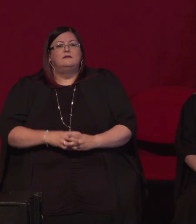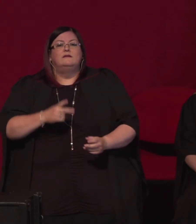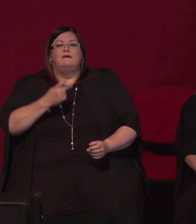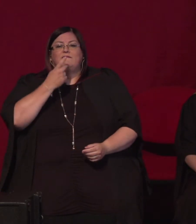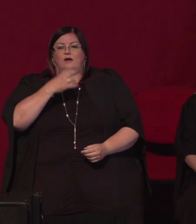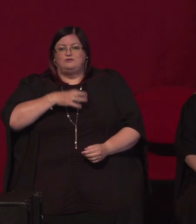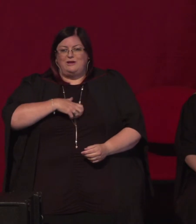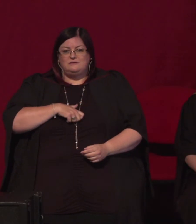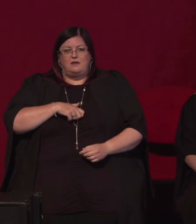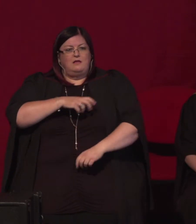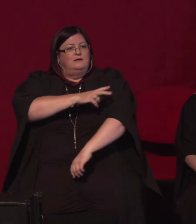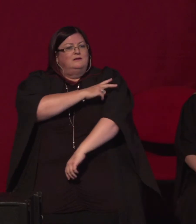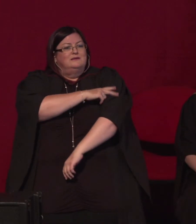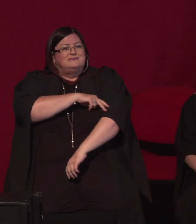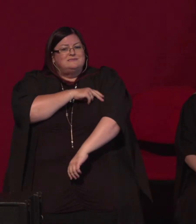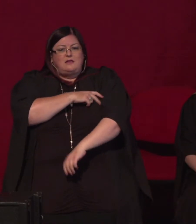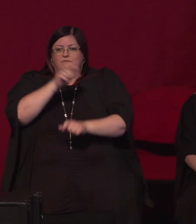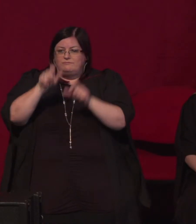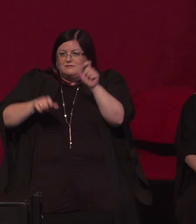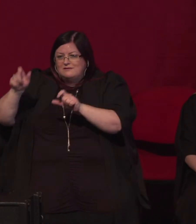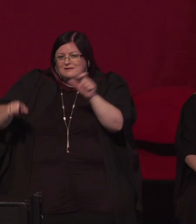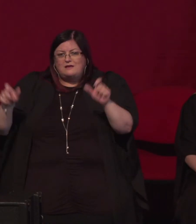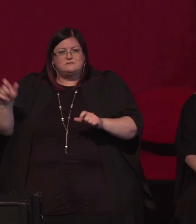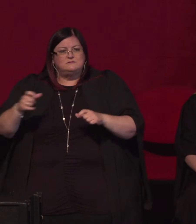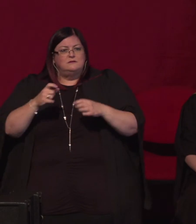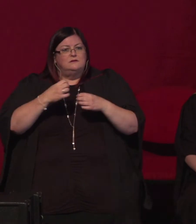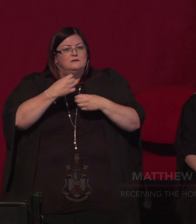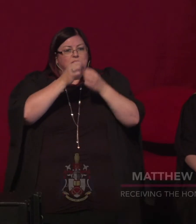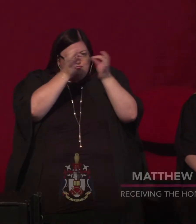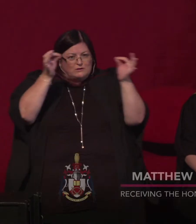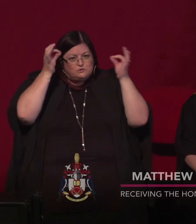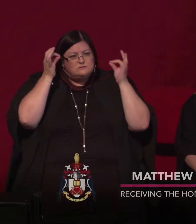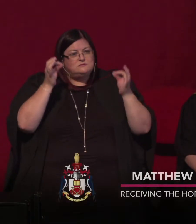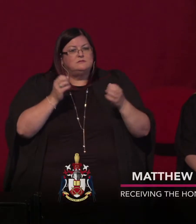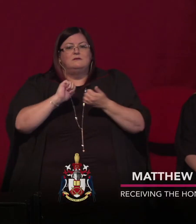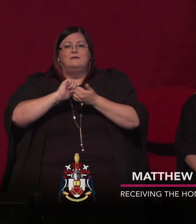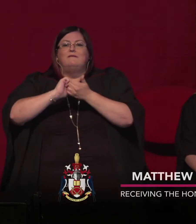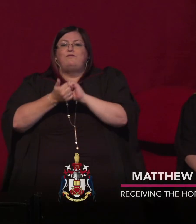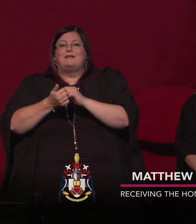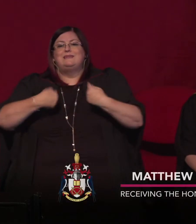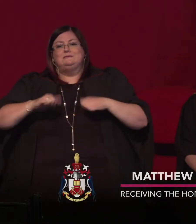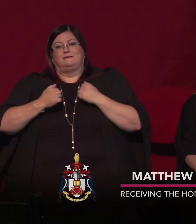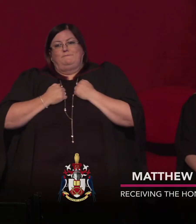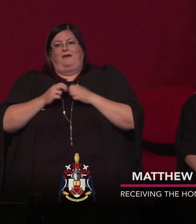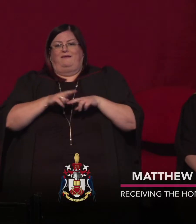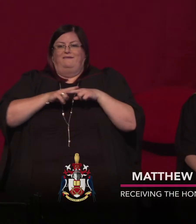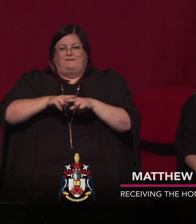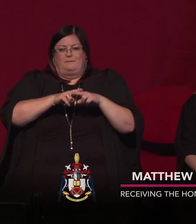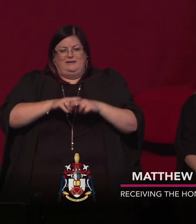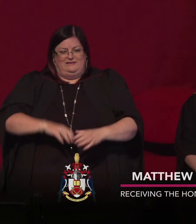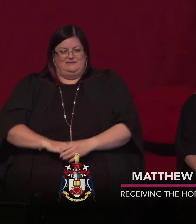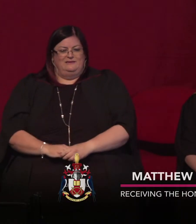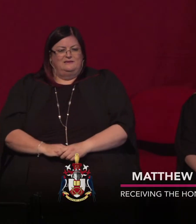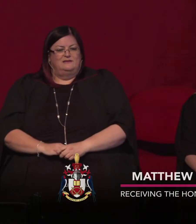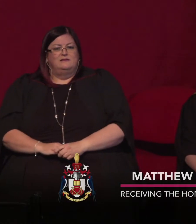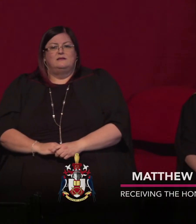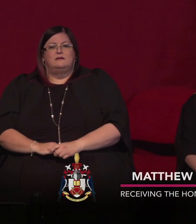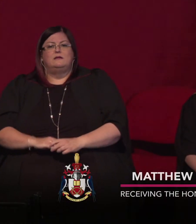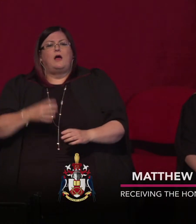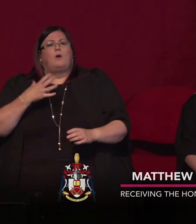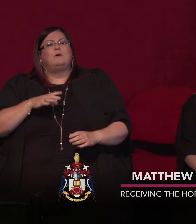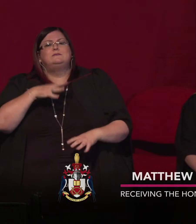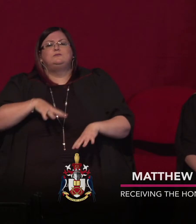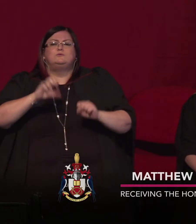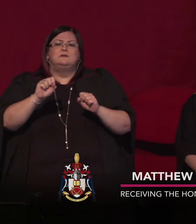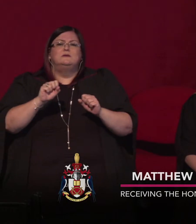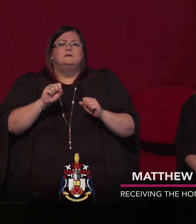Vice-Chancellor, staff, distinguished guests, graduates, friends, and my family. I was going to start off with